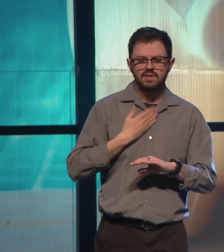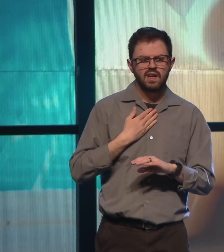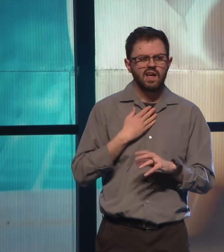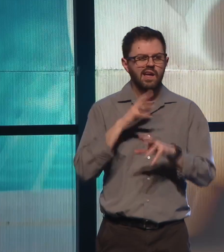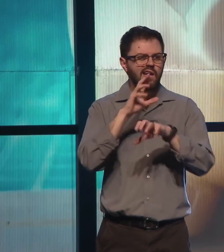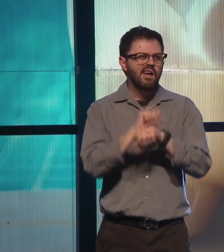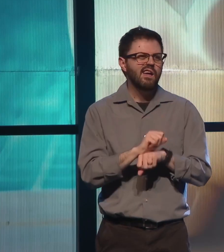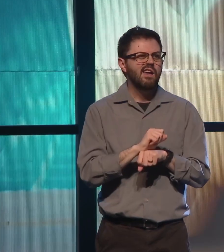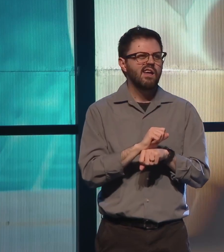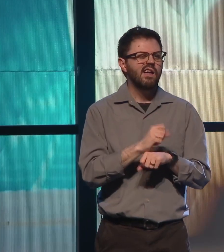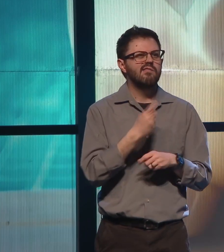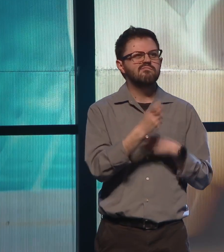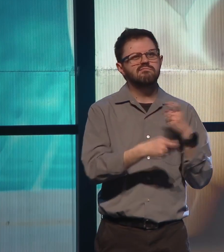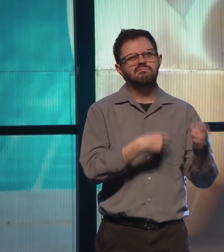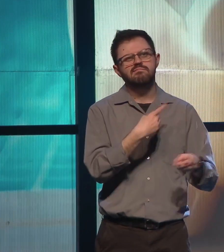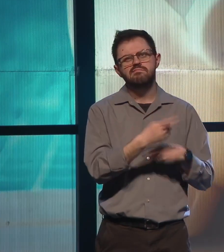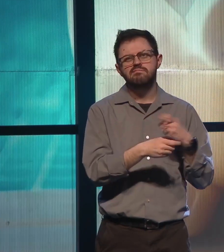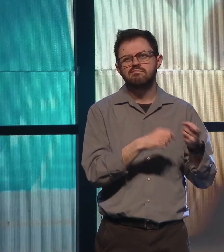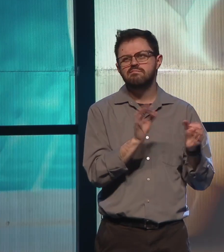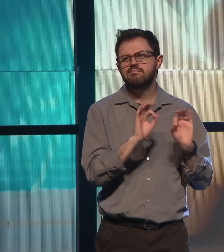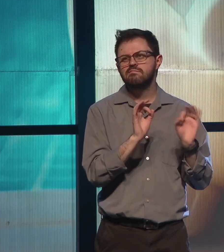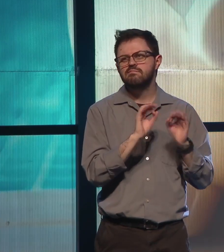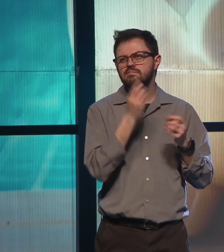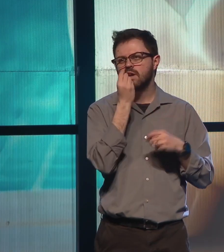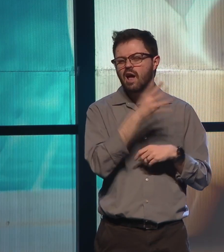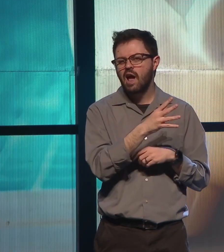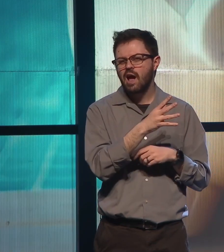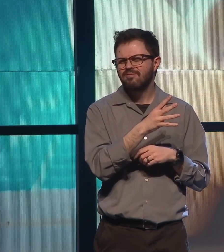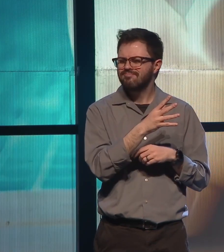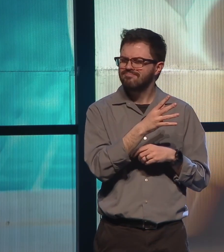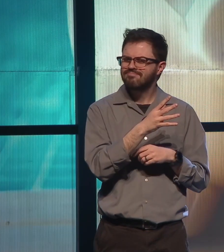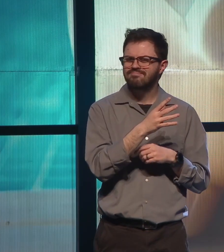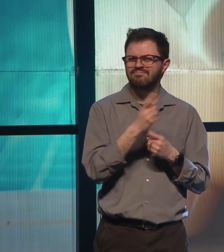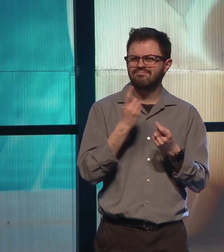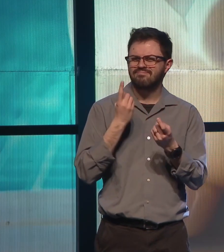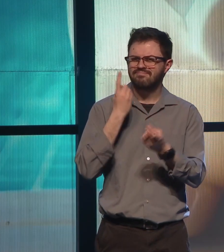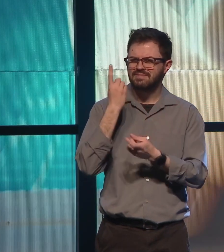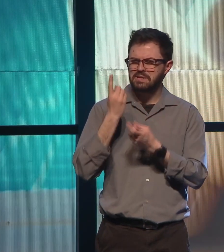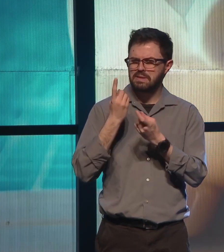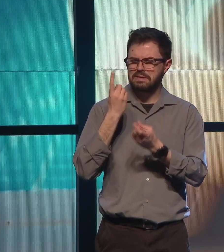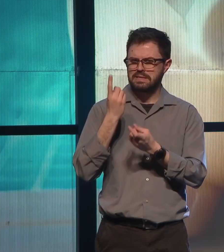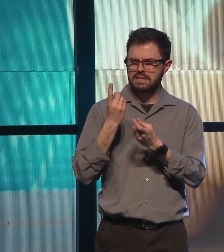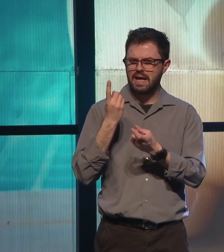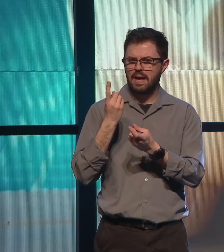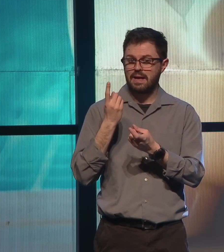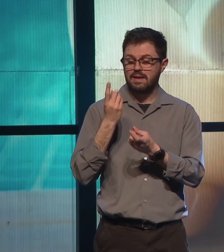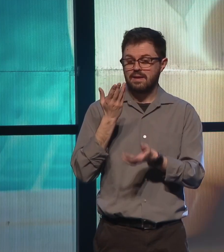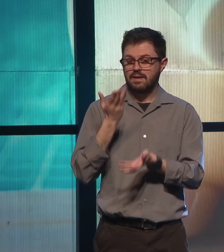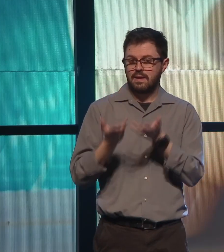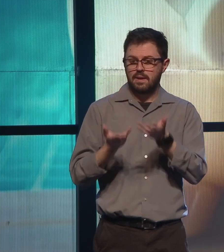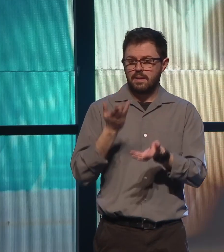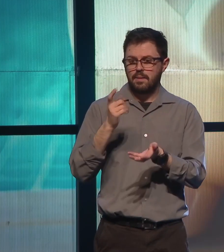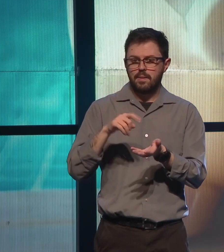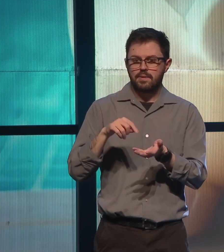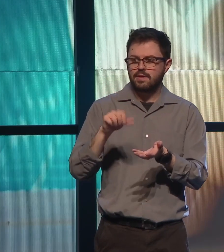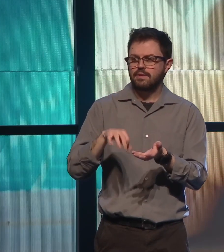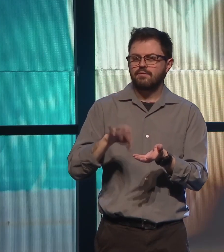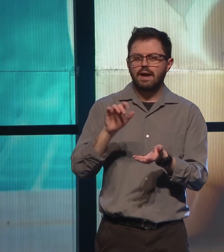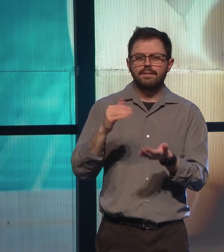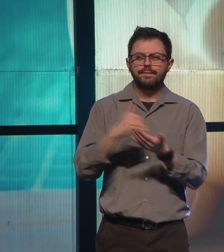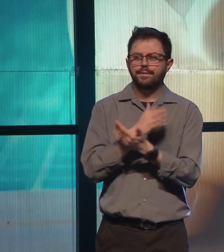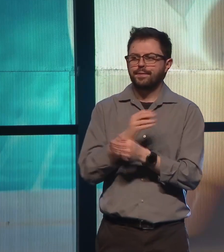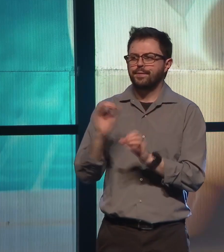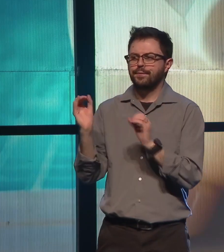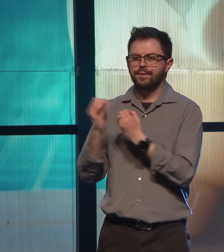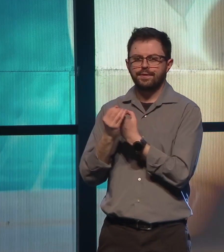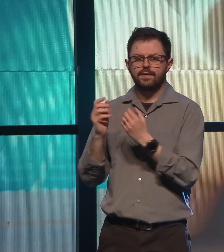maybe you need to think about that. Maybe you need to find some joy in going a little nuts and finding another organization to give a little